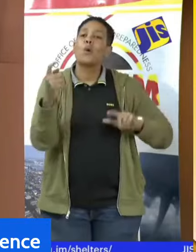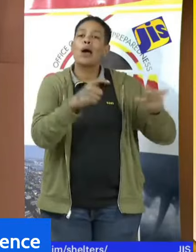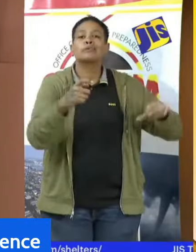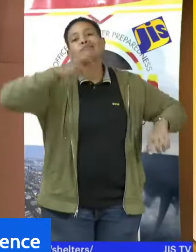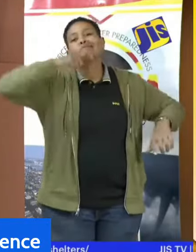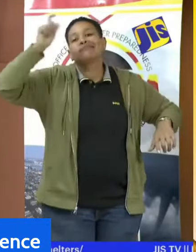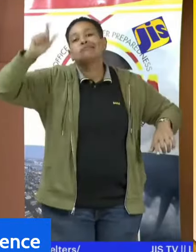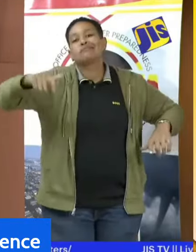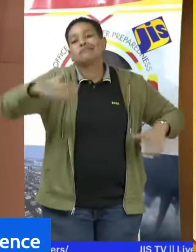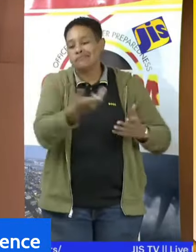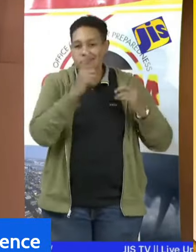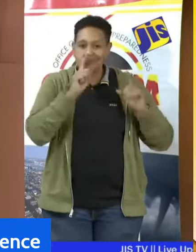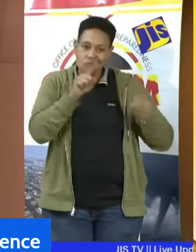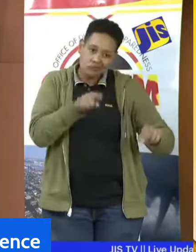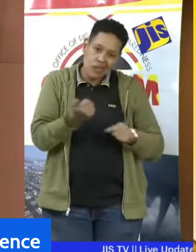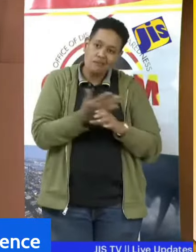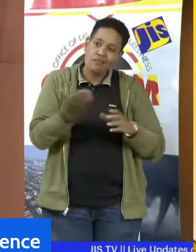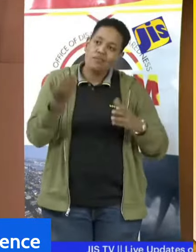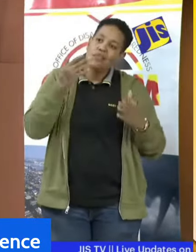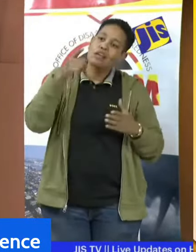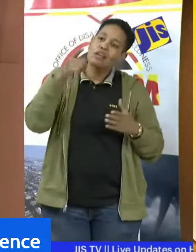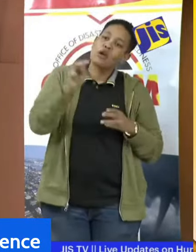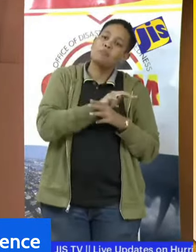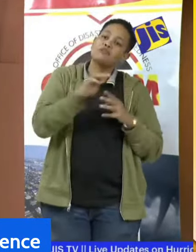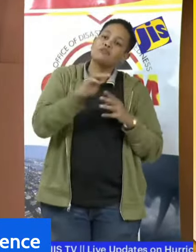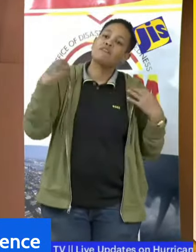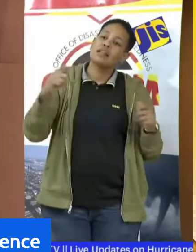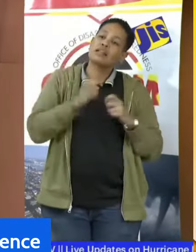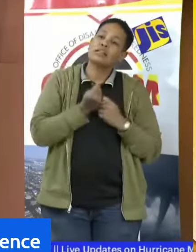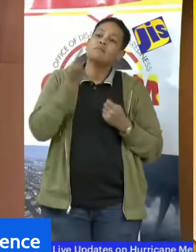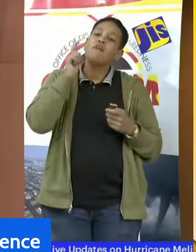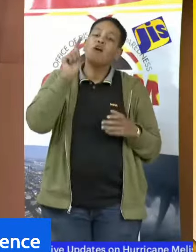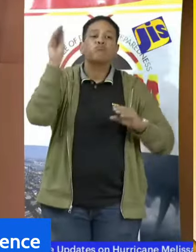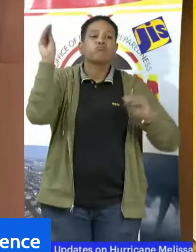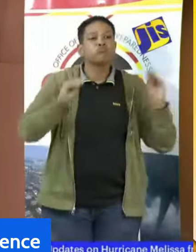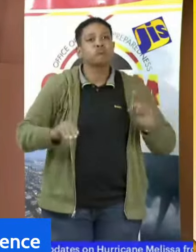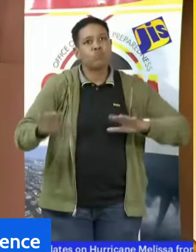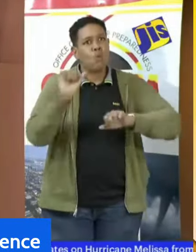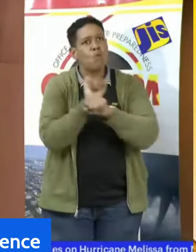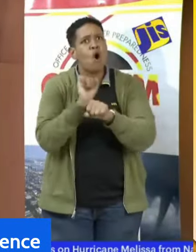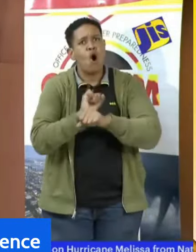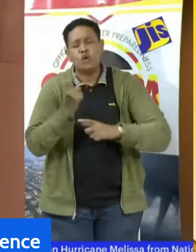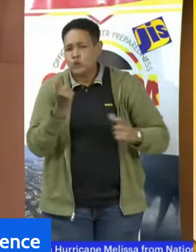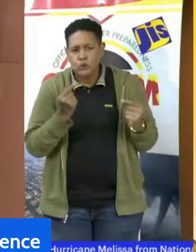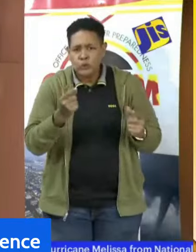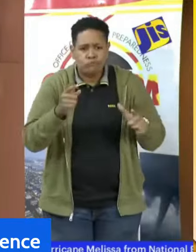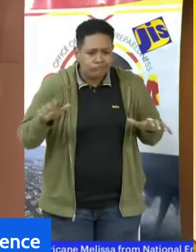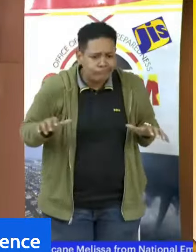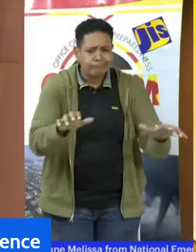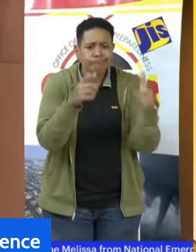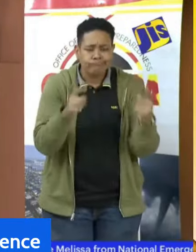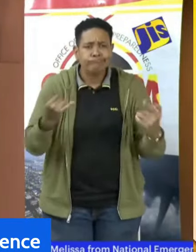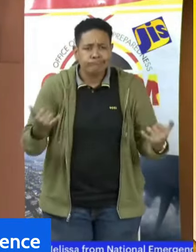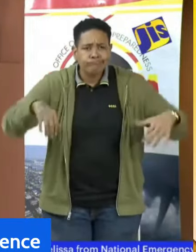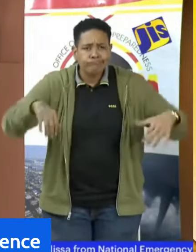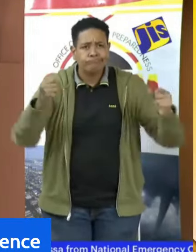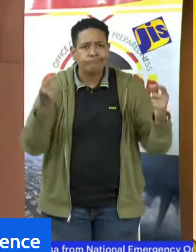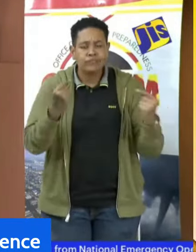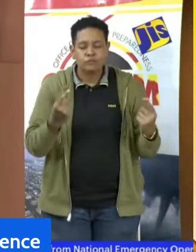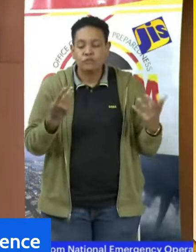to questions. So thanks to you and to the Ministry of Health team for all the work that you are